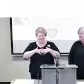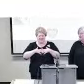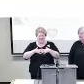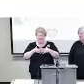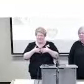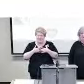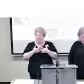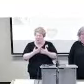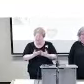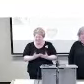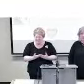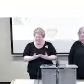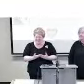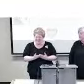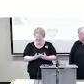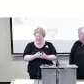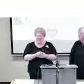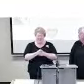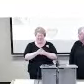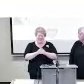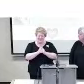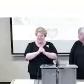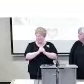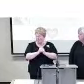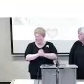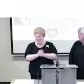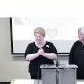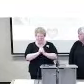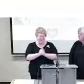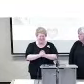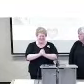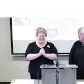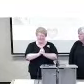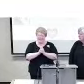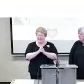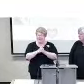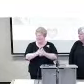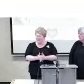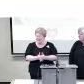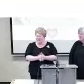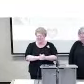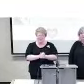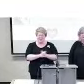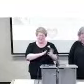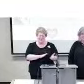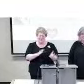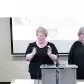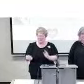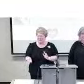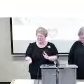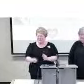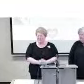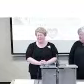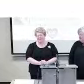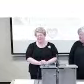emotions if you need to talk to somebody if you need to talk to a teacher a therapist a friend somebody in your church or